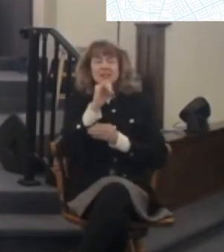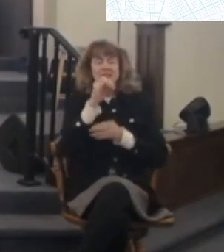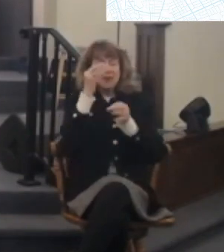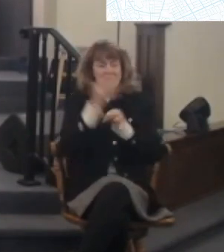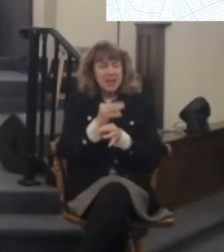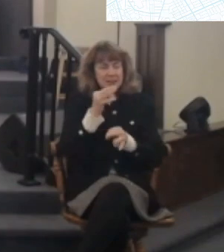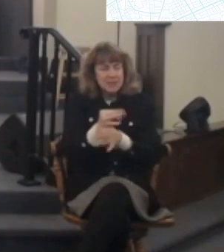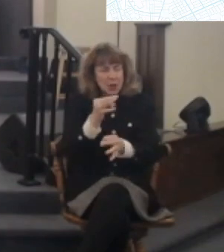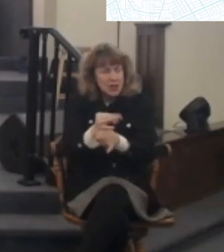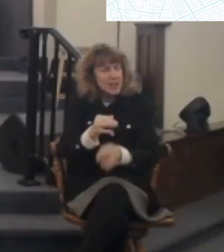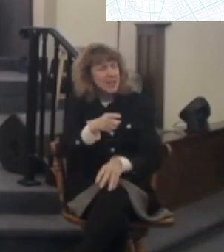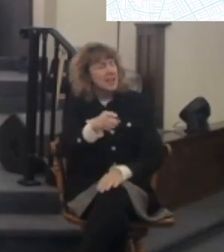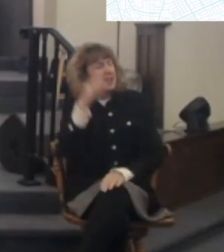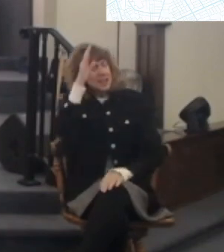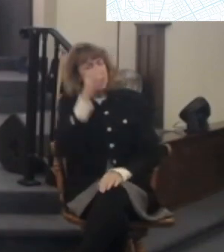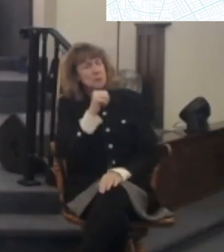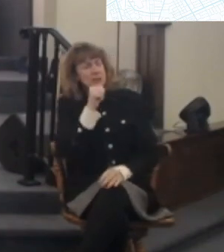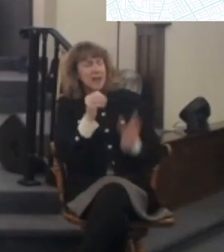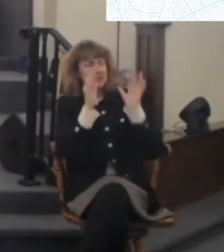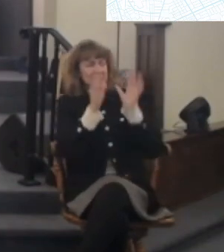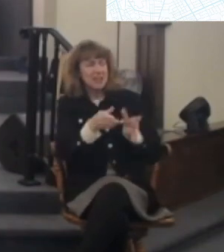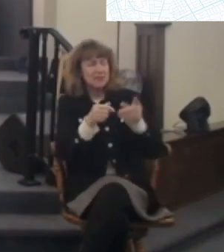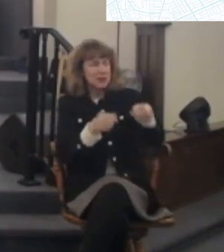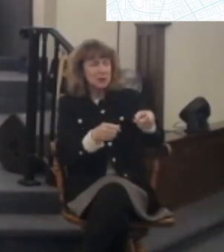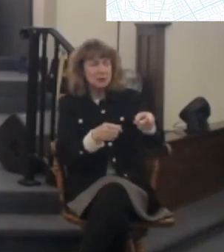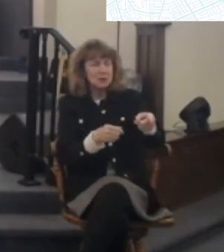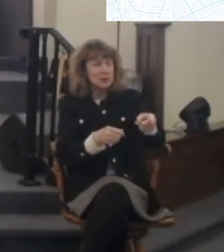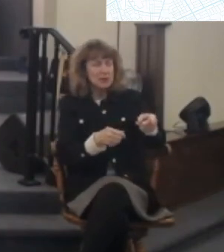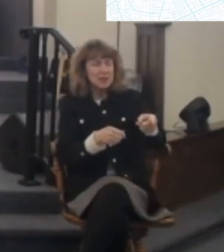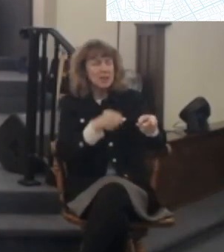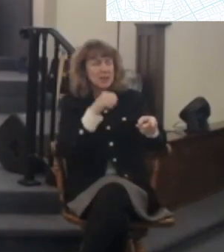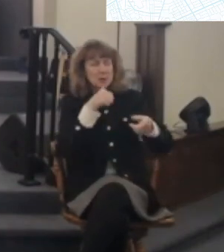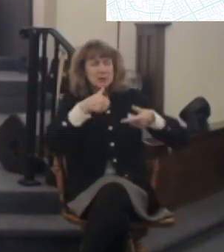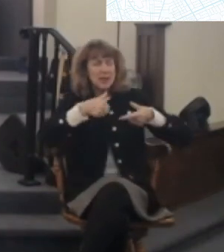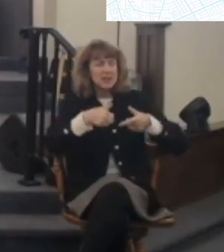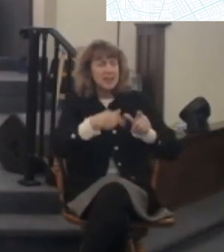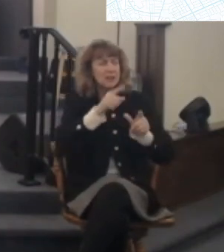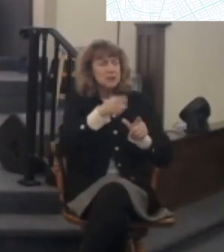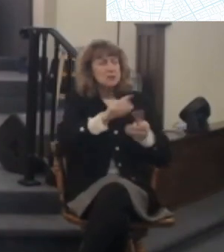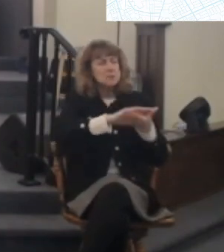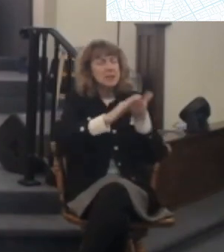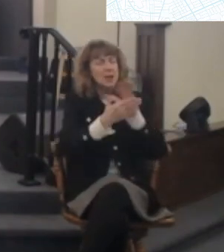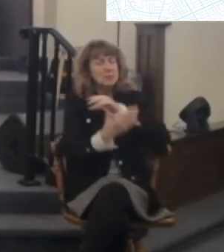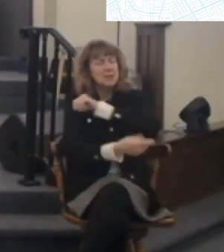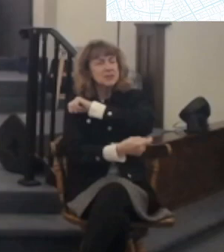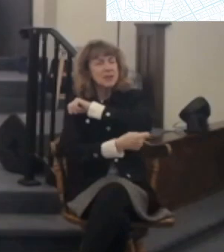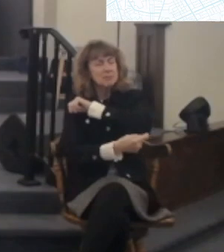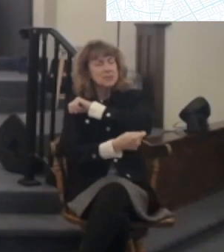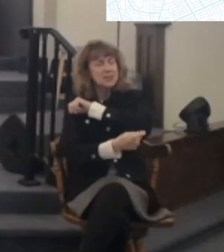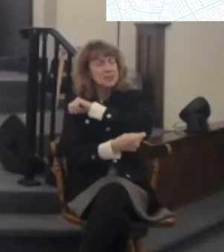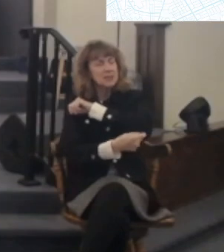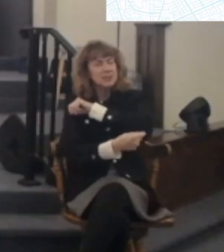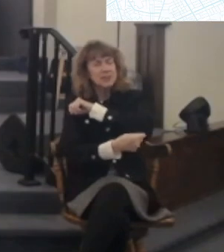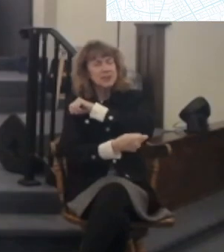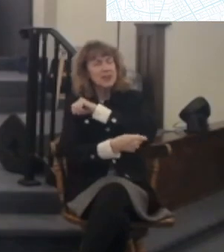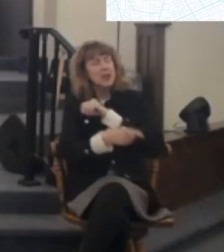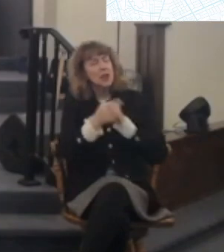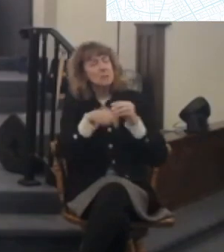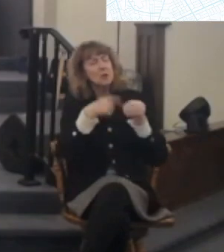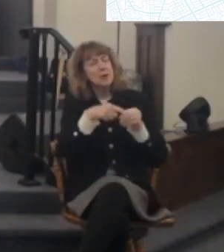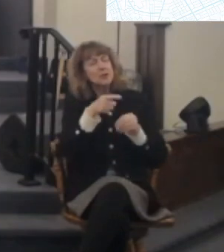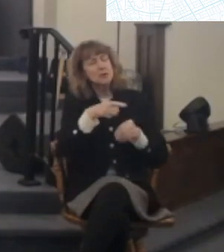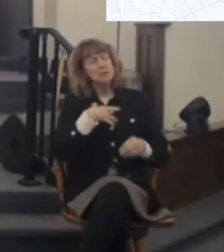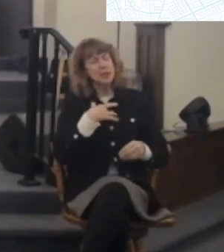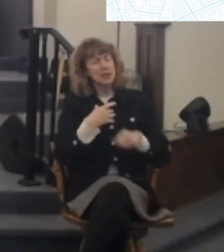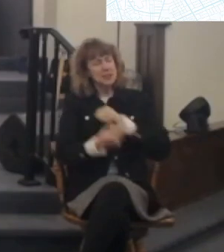faithful. He will not leave you. He will not let you be tempted beyond what you can bear. But when you are tempted,